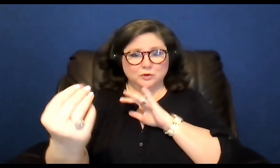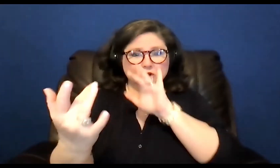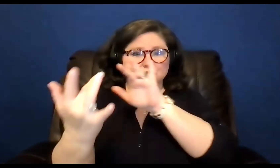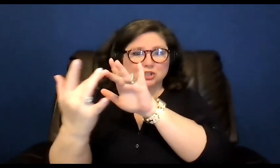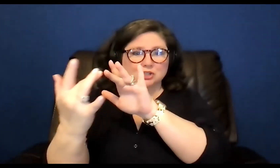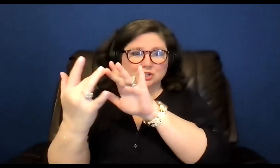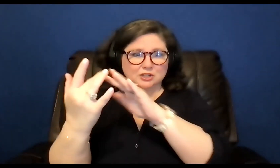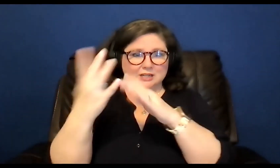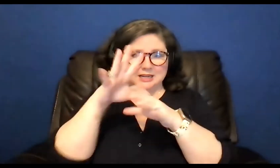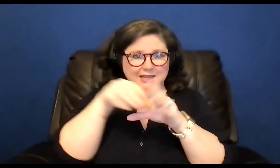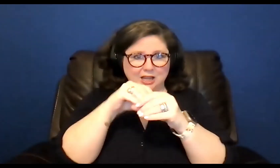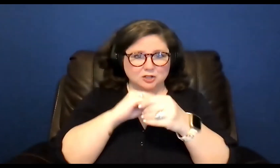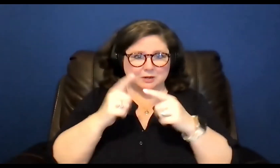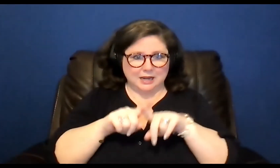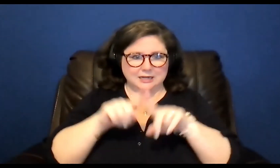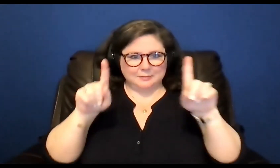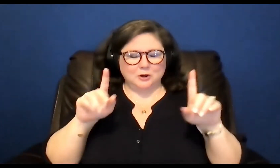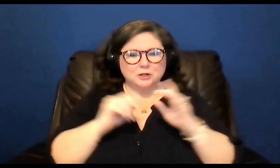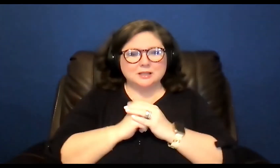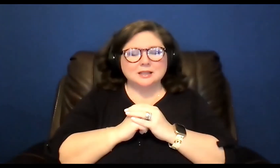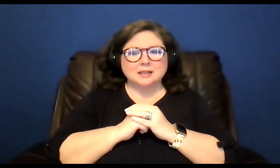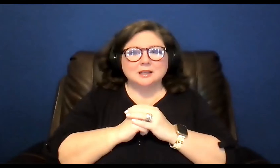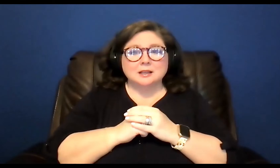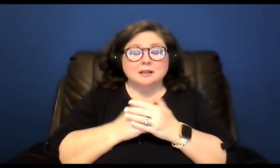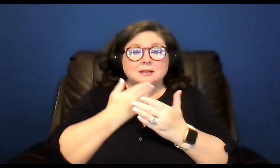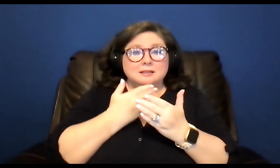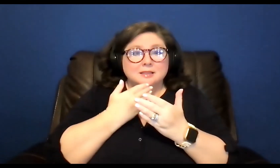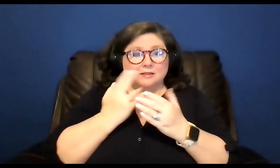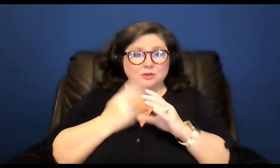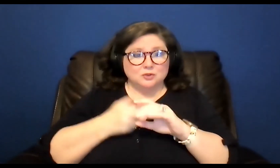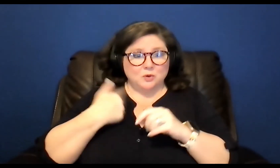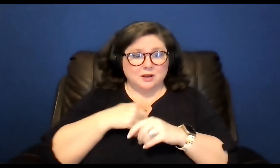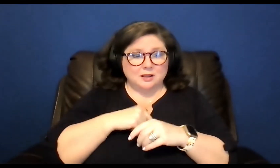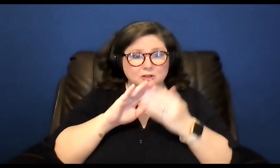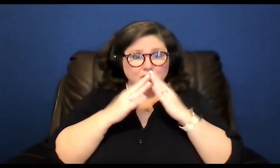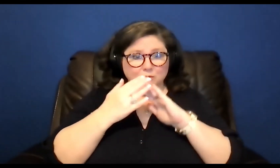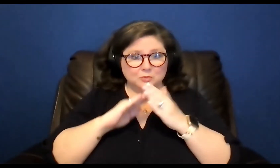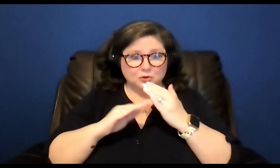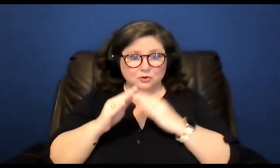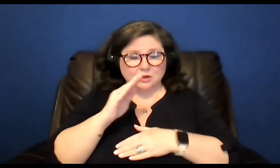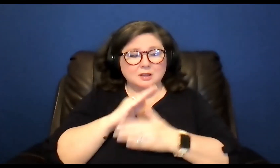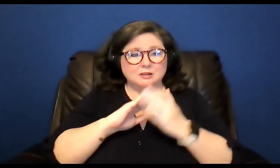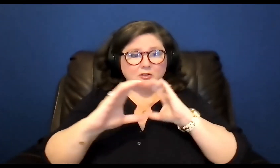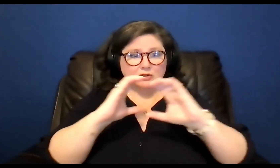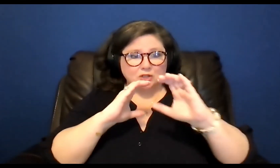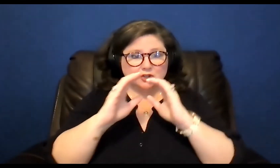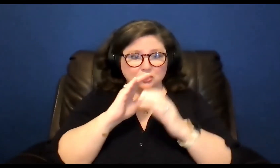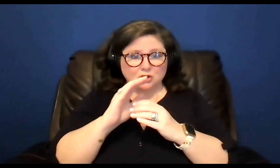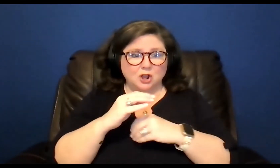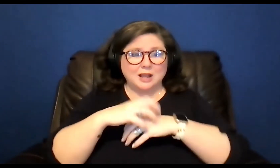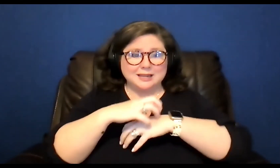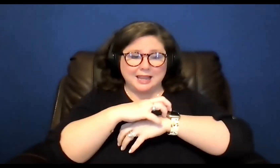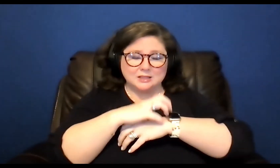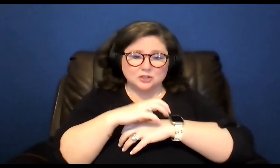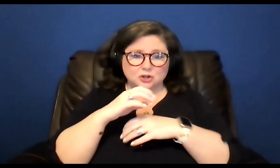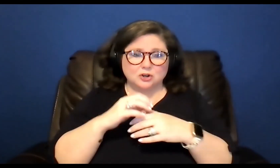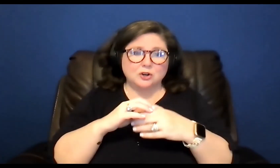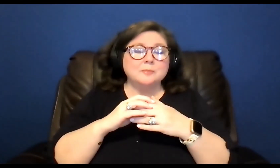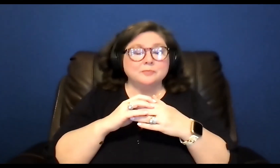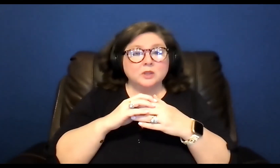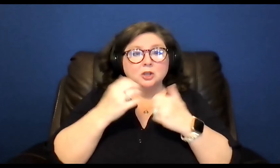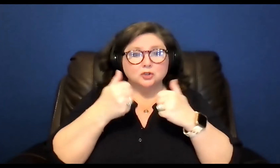and thank you for joining us in our Community Conversation on Cancer, Clinical Trials 101. At the conclusion of this